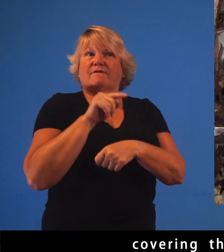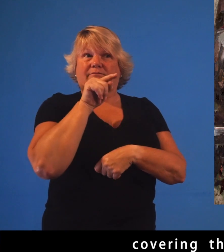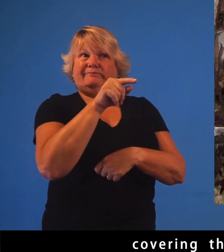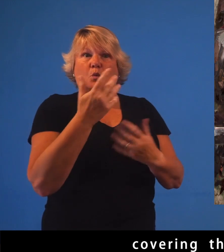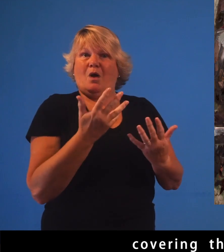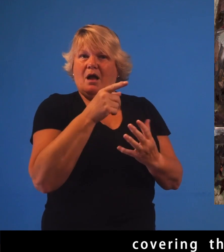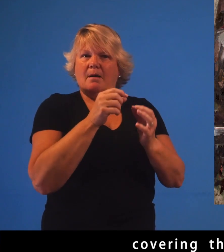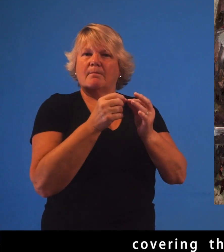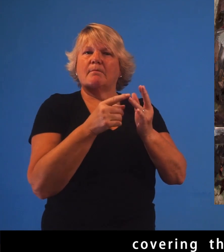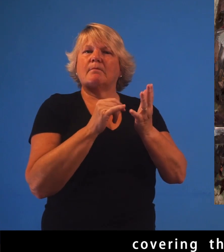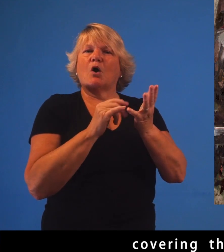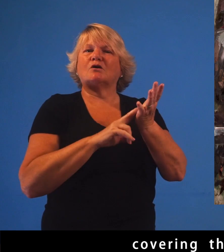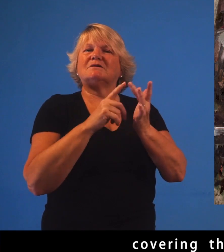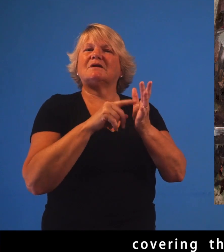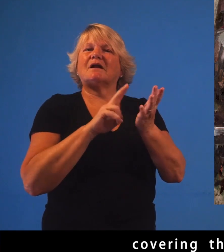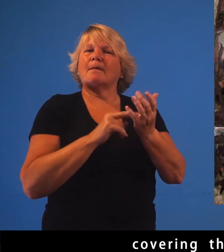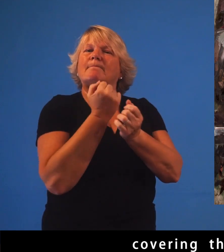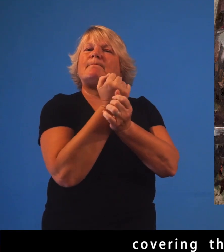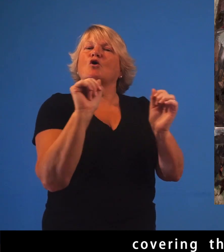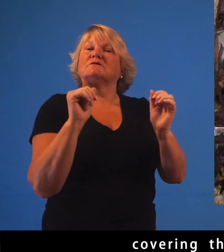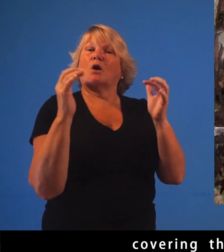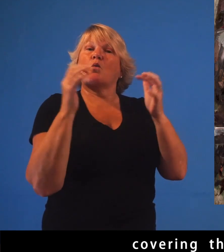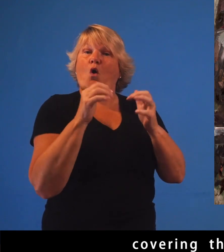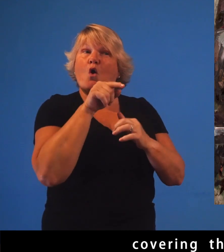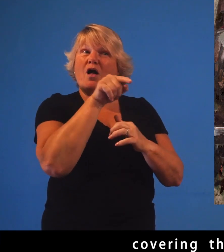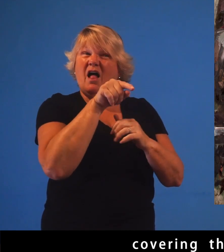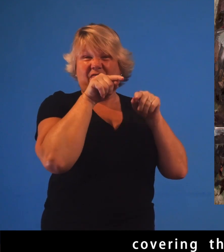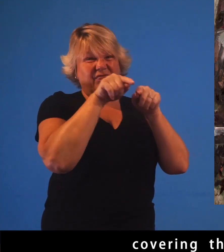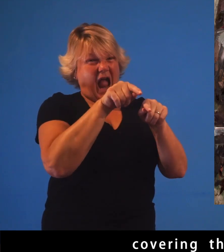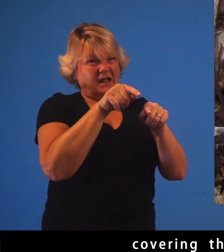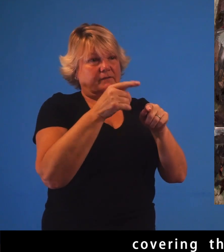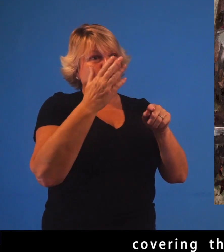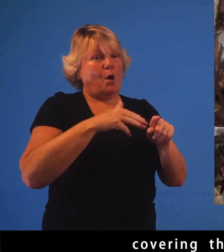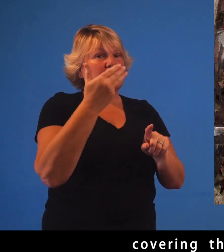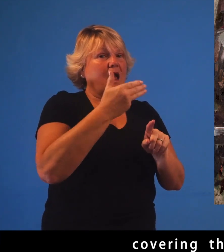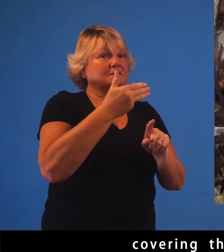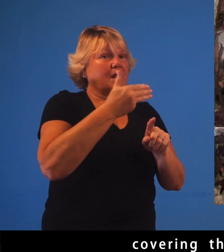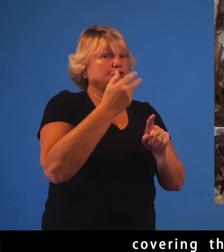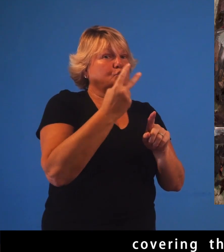covering the Bosnian War, which lasted from 1992 to 1995.